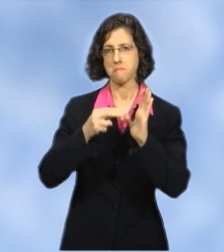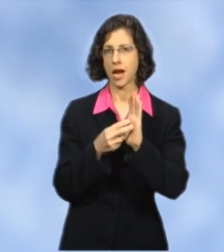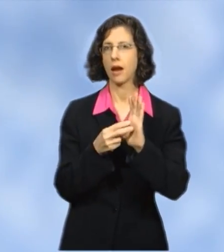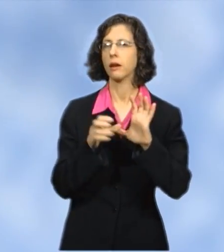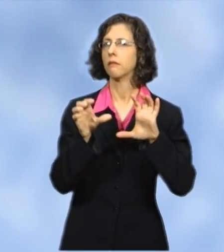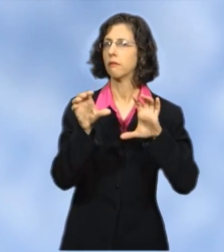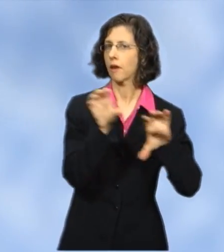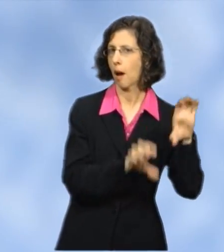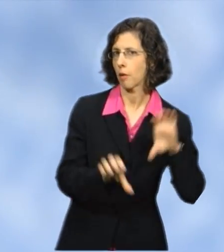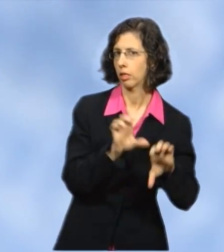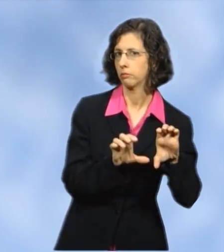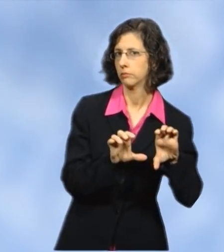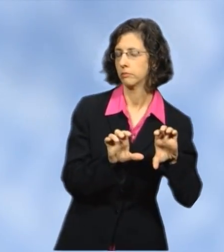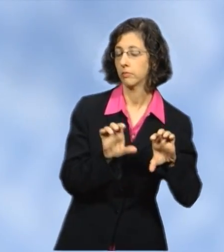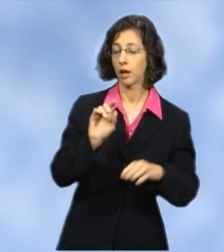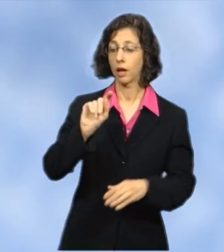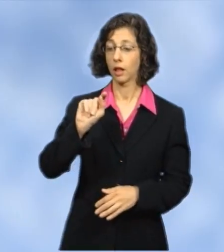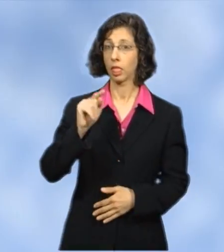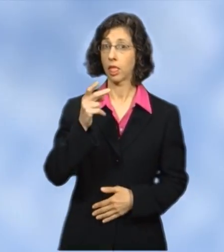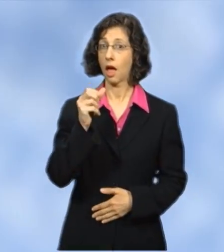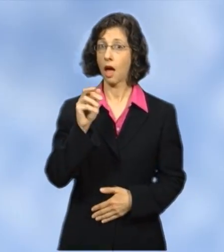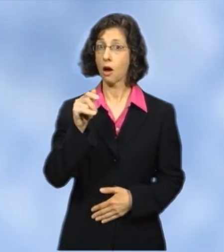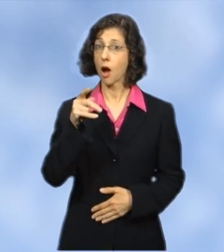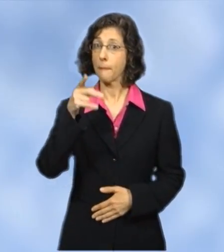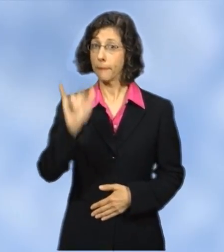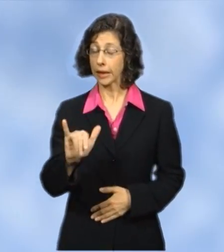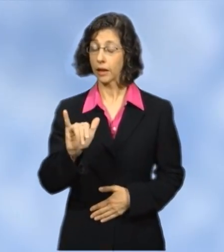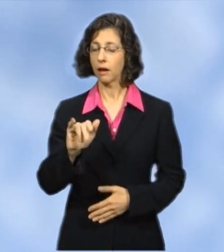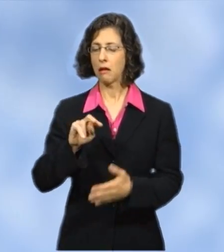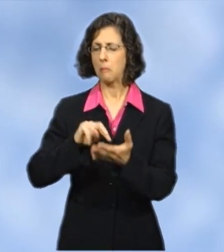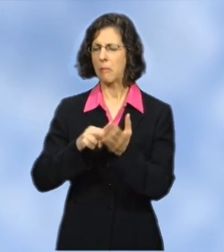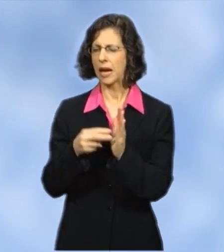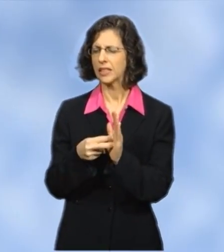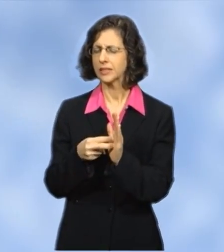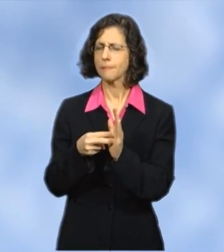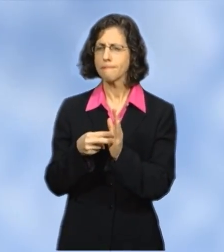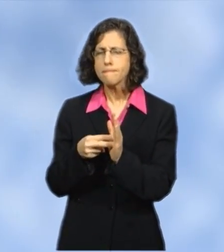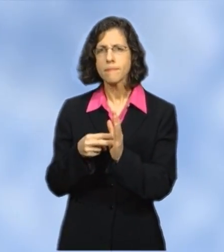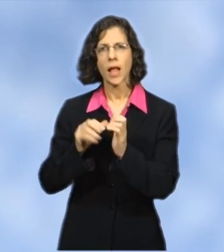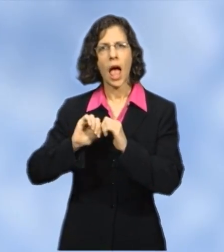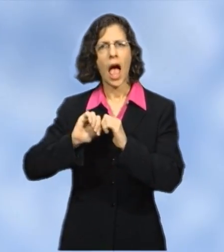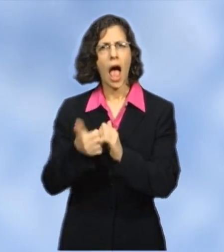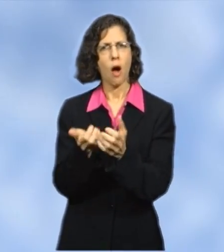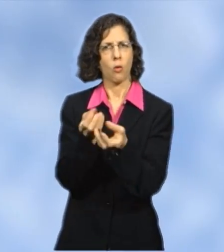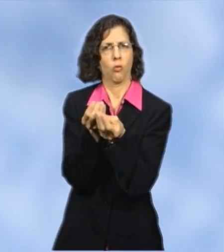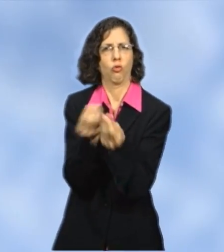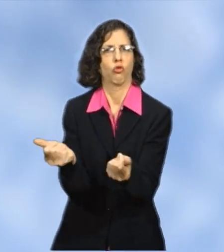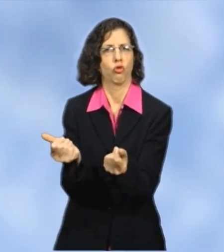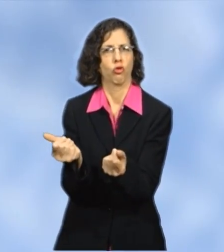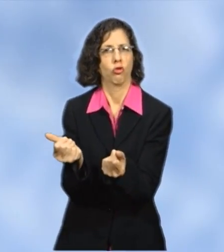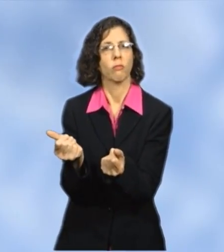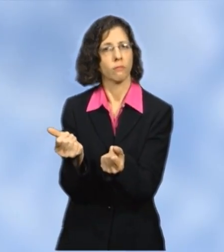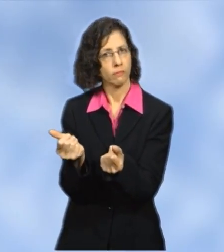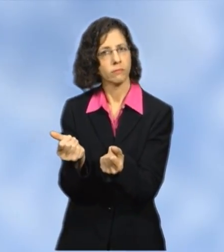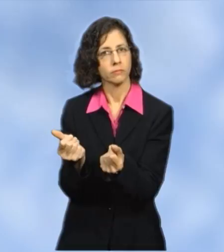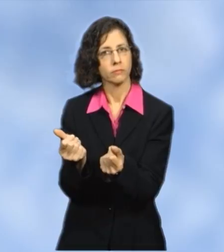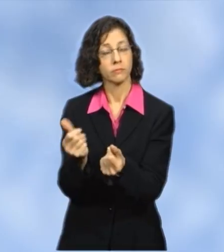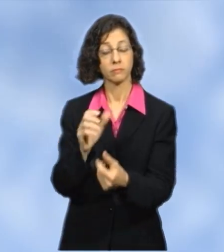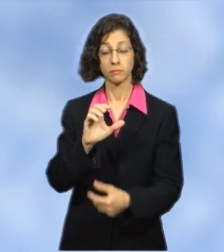Chemo means chemical, and therapy means treatment.